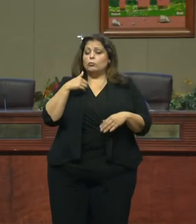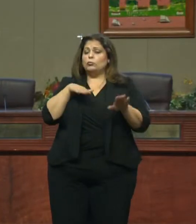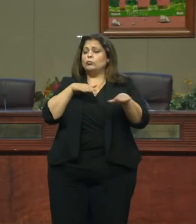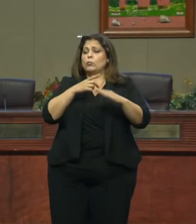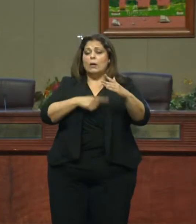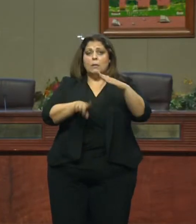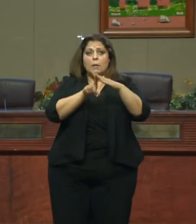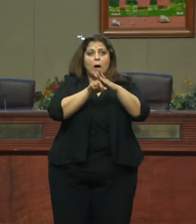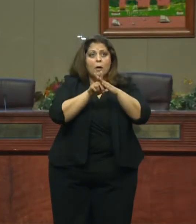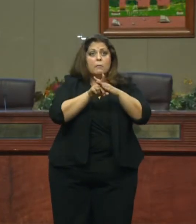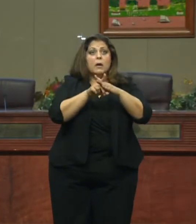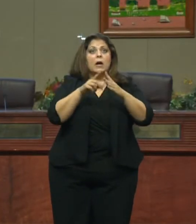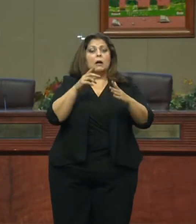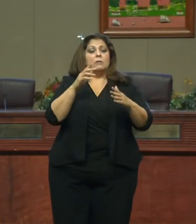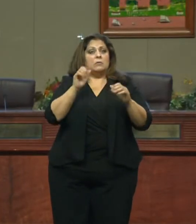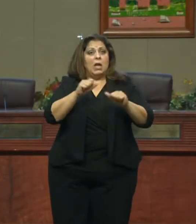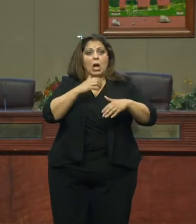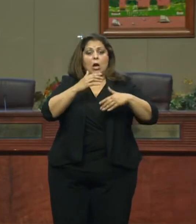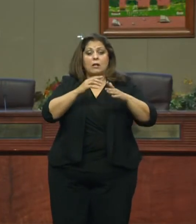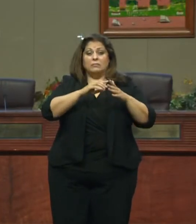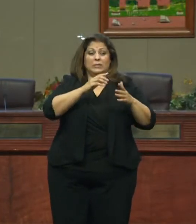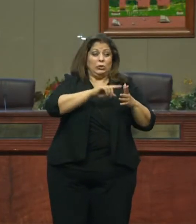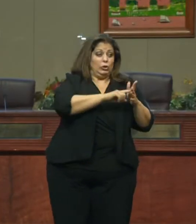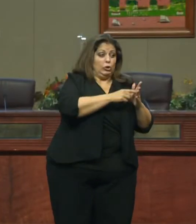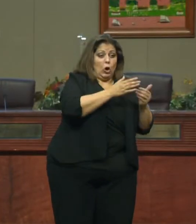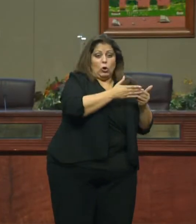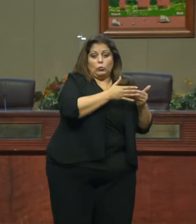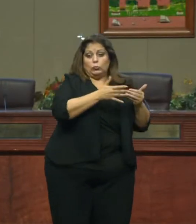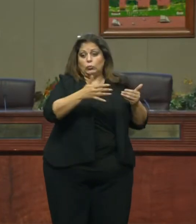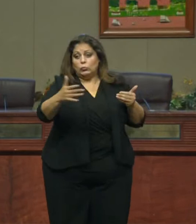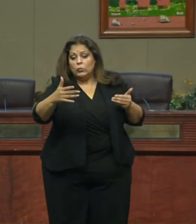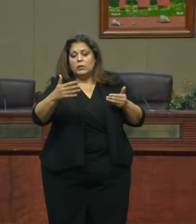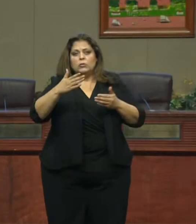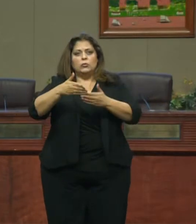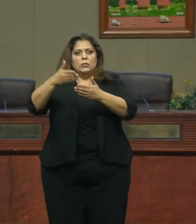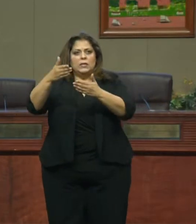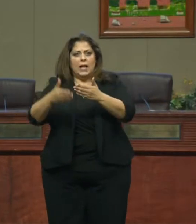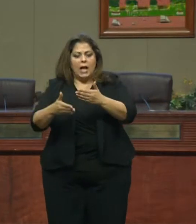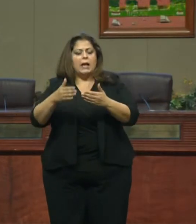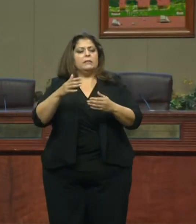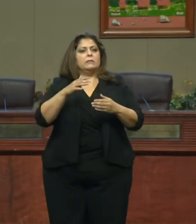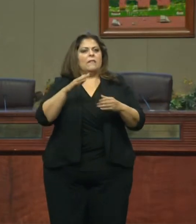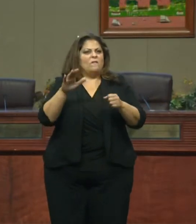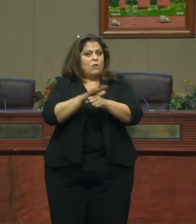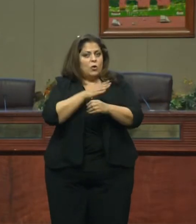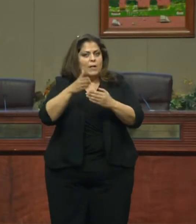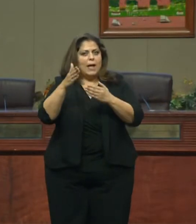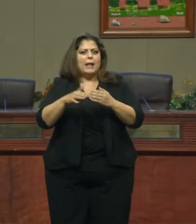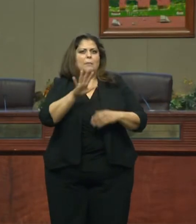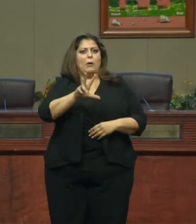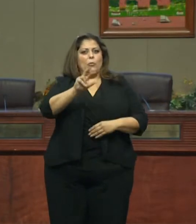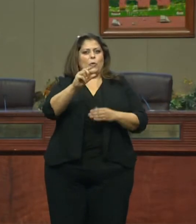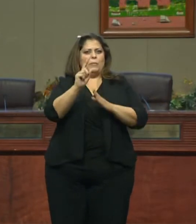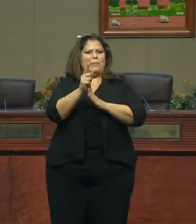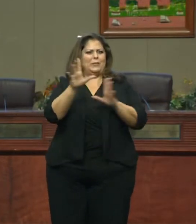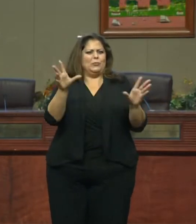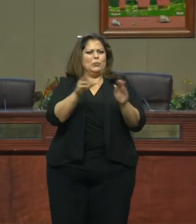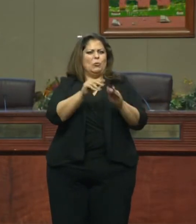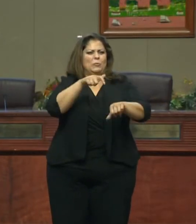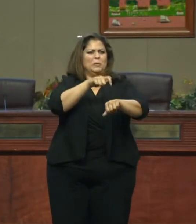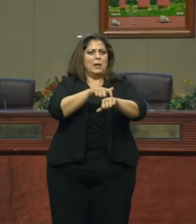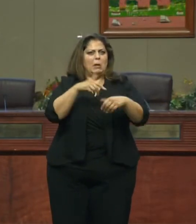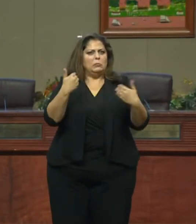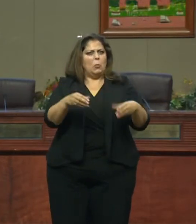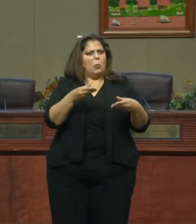and be done in about 30 minutes, and that's inclusive of the 15 minutes that you need to wait after having had the vaccine